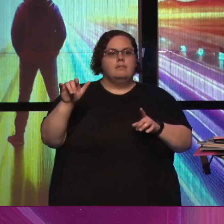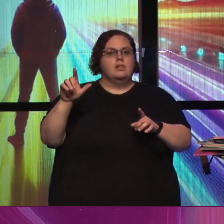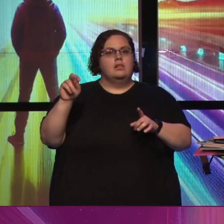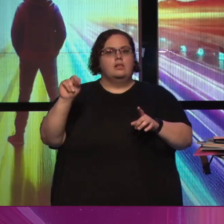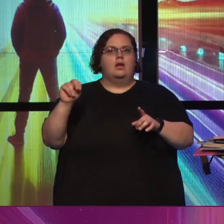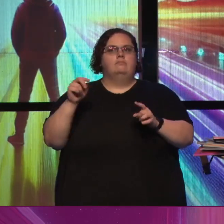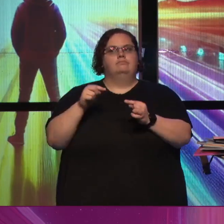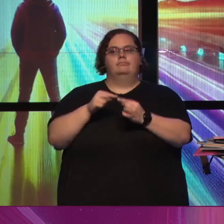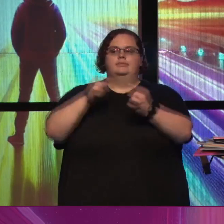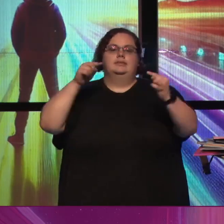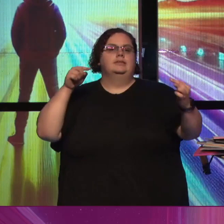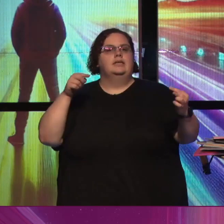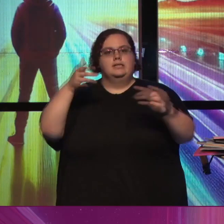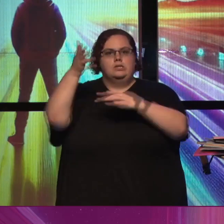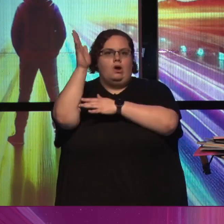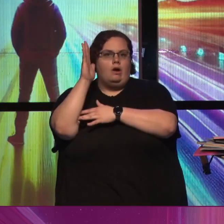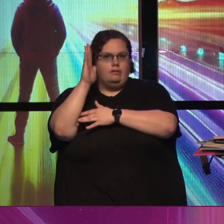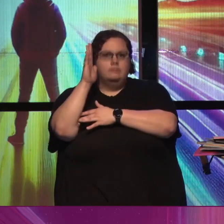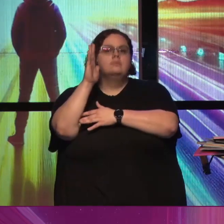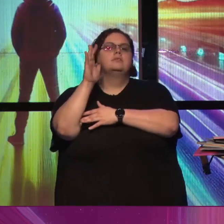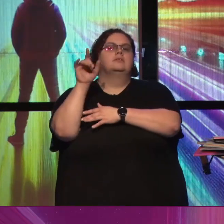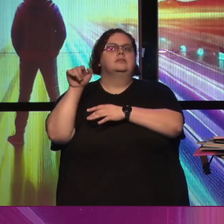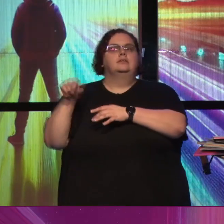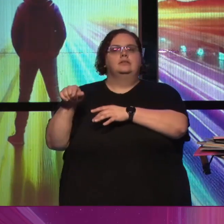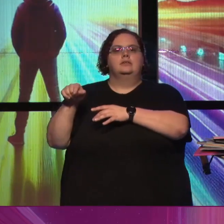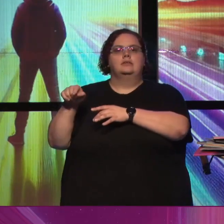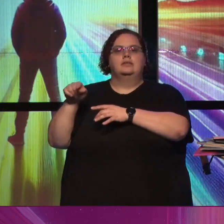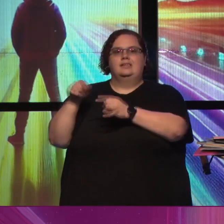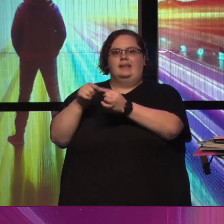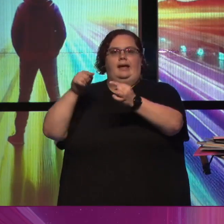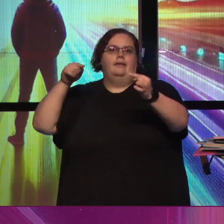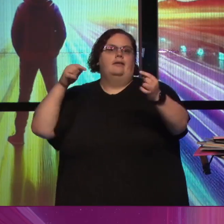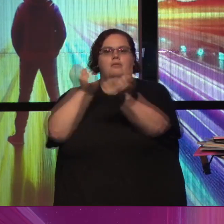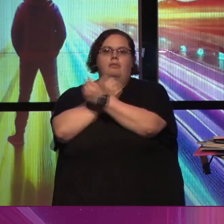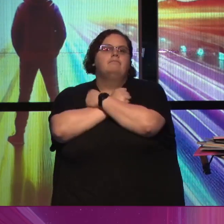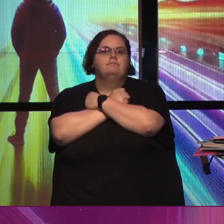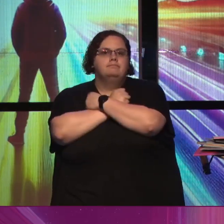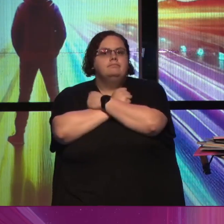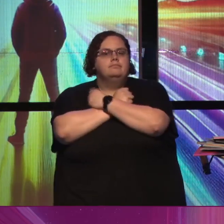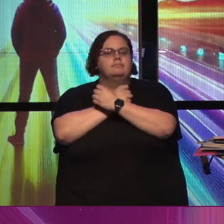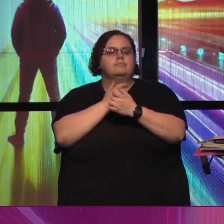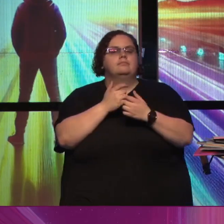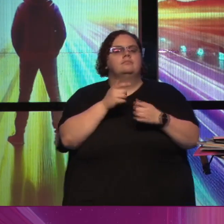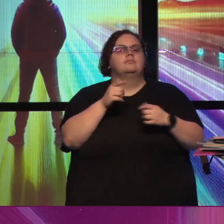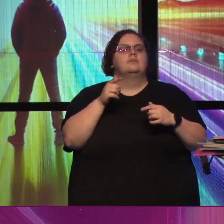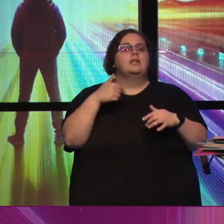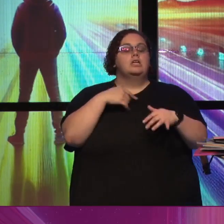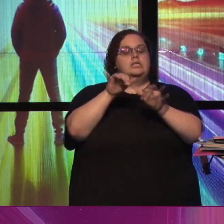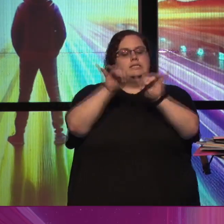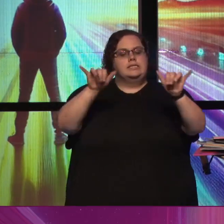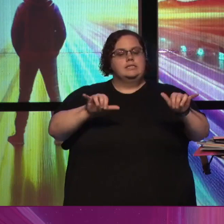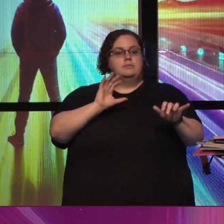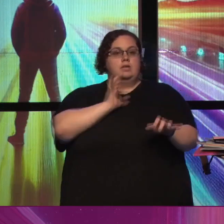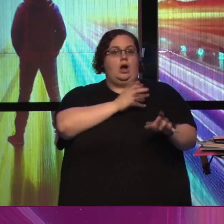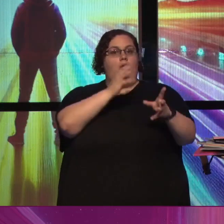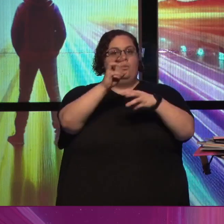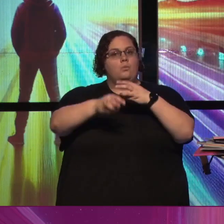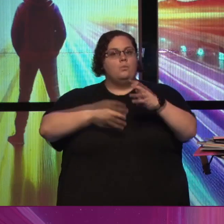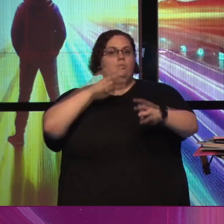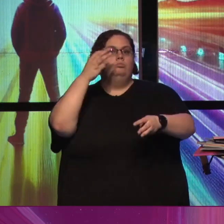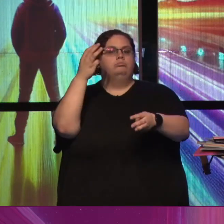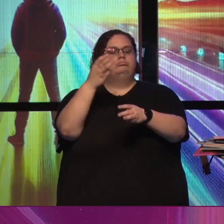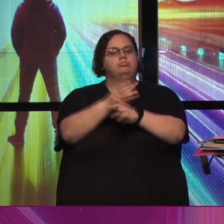is anti-God, then I say like Team Dragon is anti-love. And there are systems in our world that we live in that